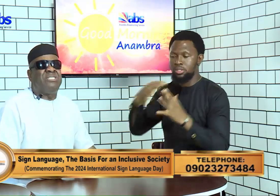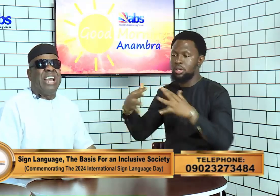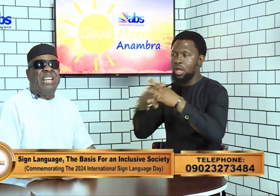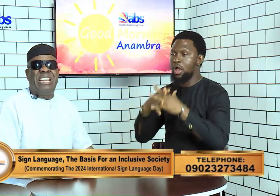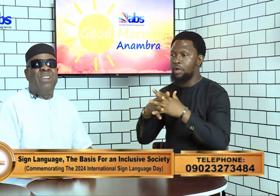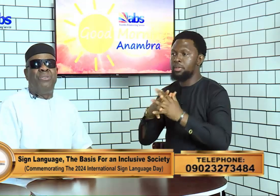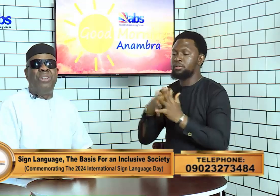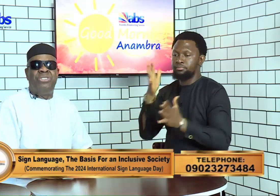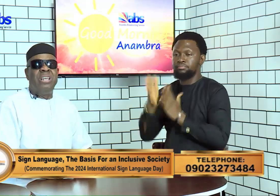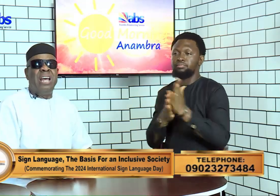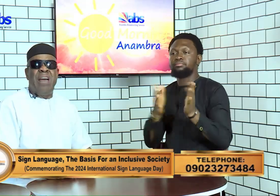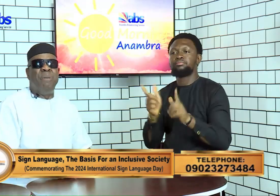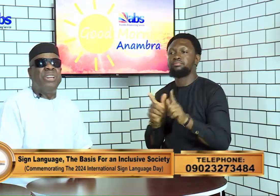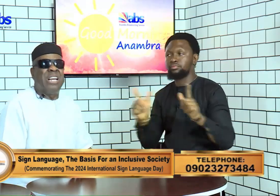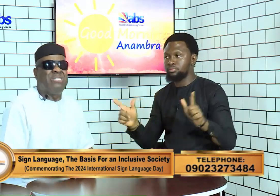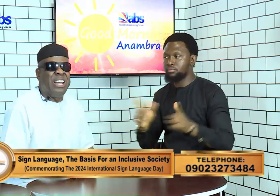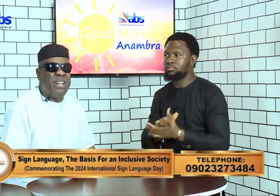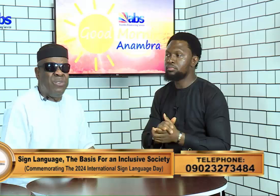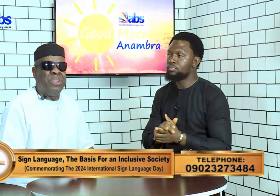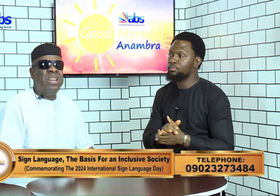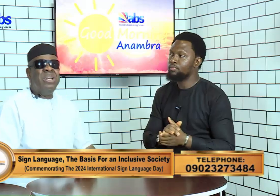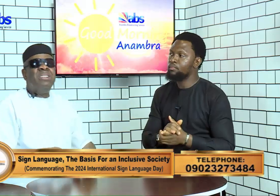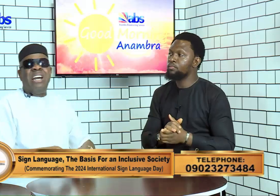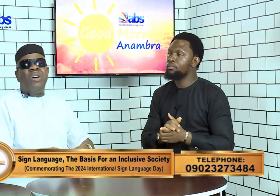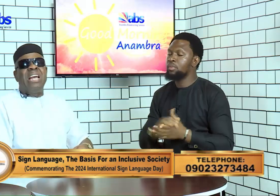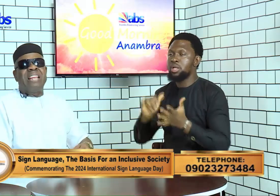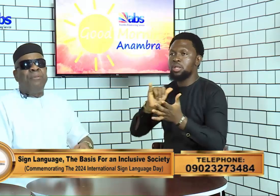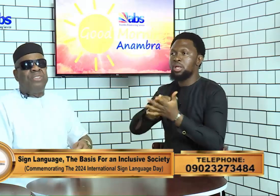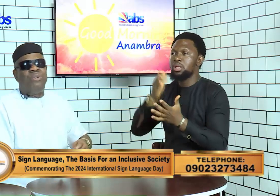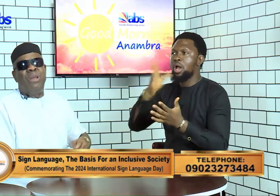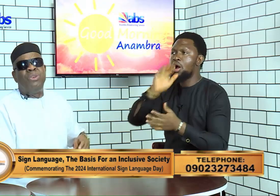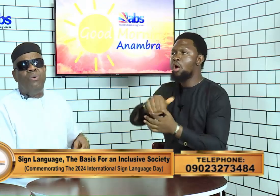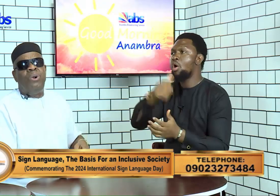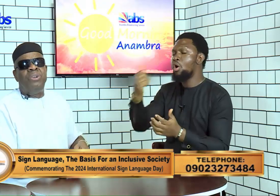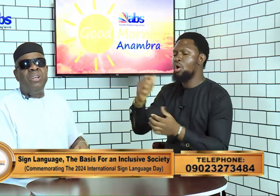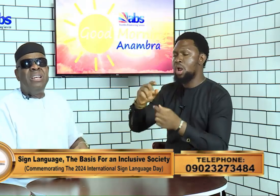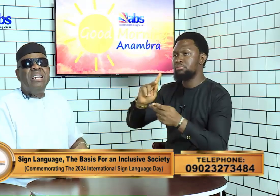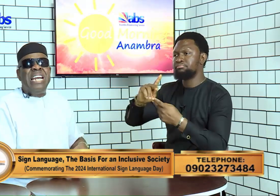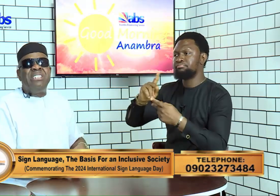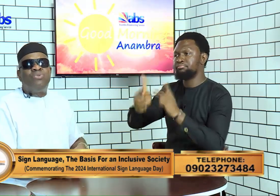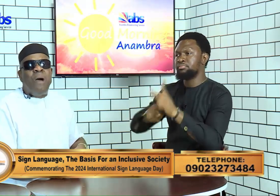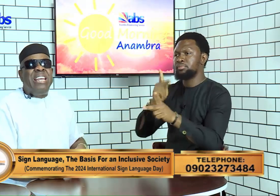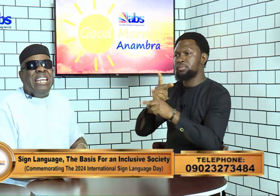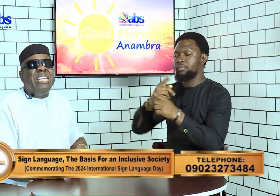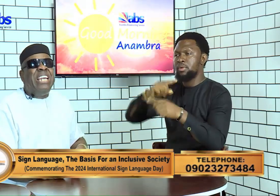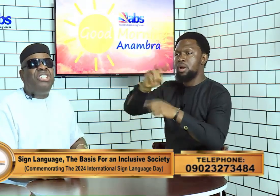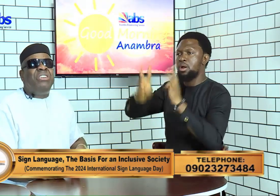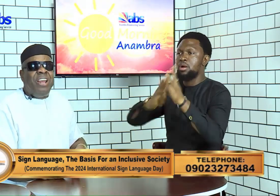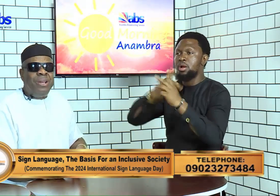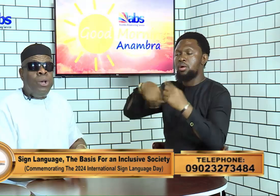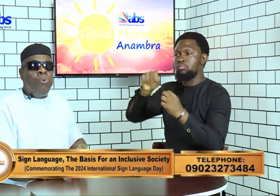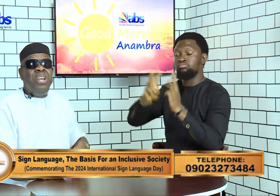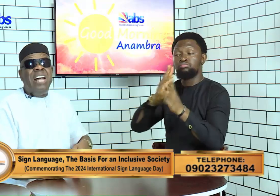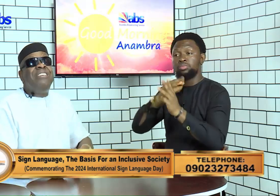American Sign Language. American Sign Language. There are other types around the world. That is why in